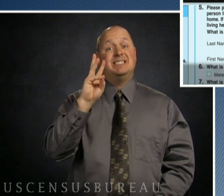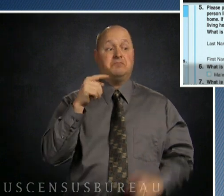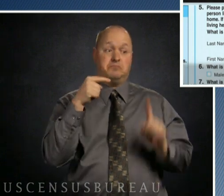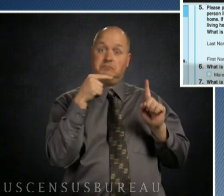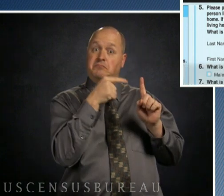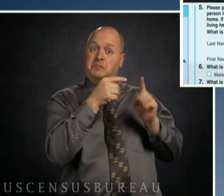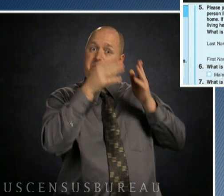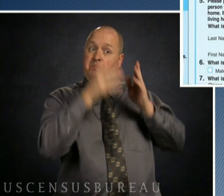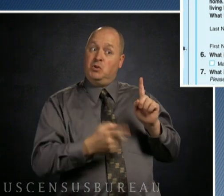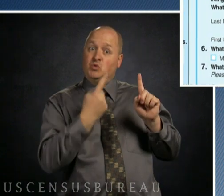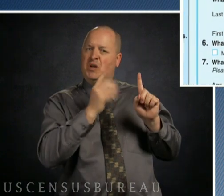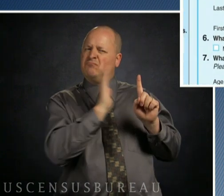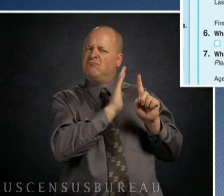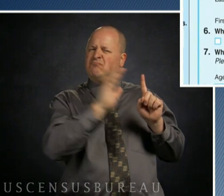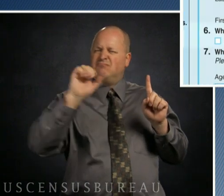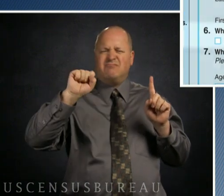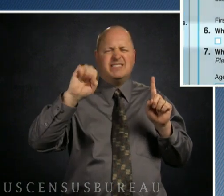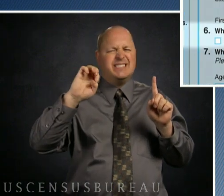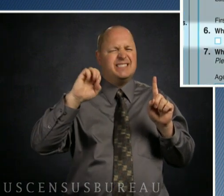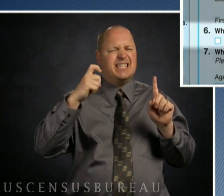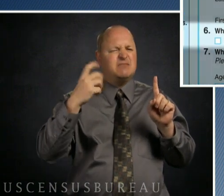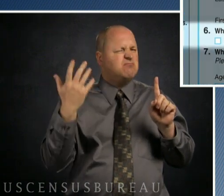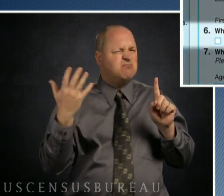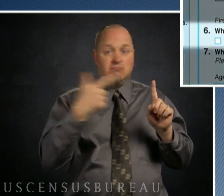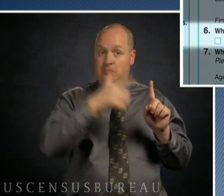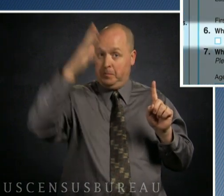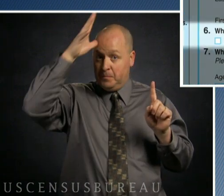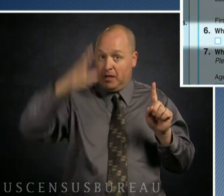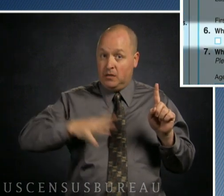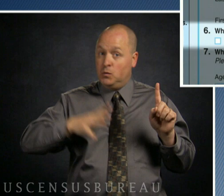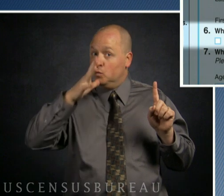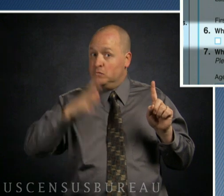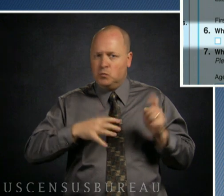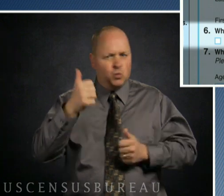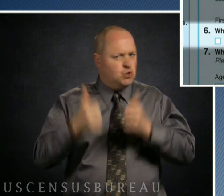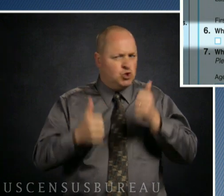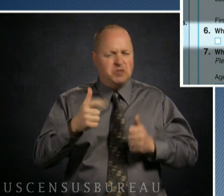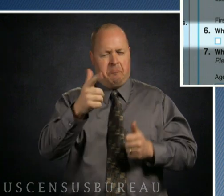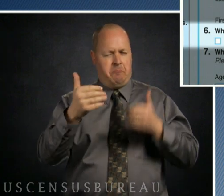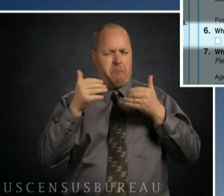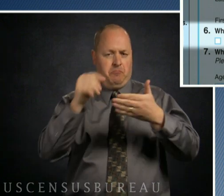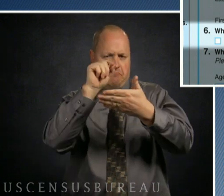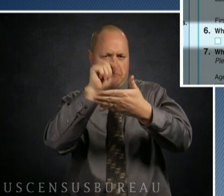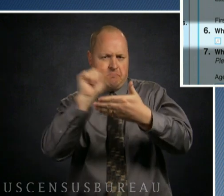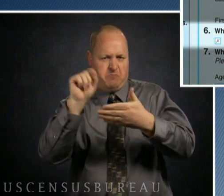Question 6 asks for Person 1's sex. Please mark one